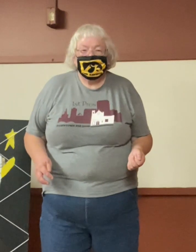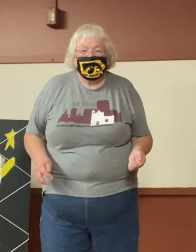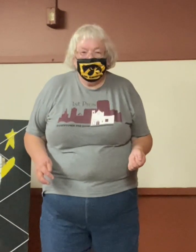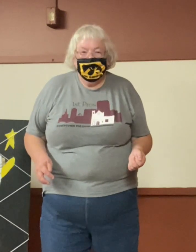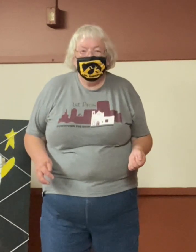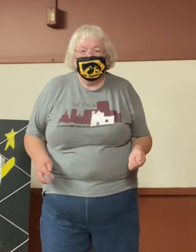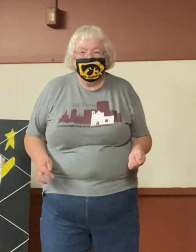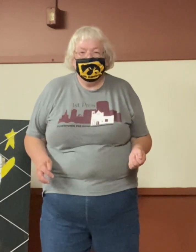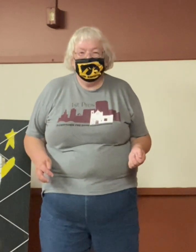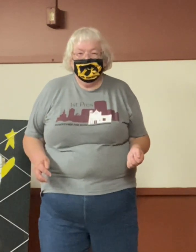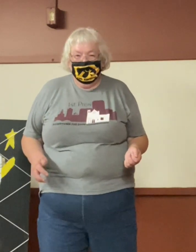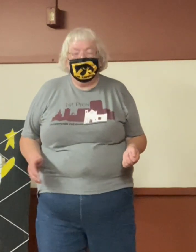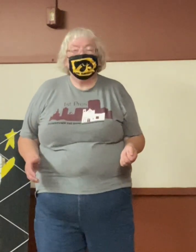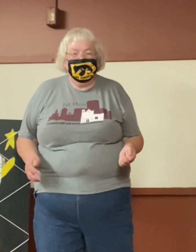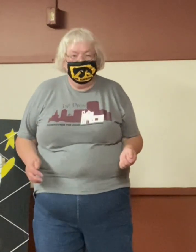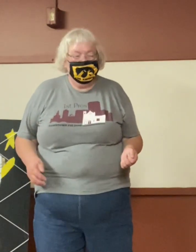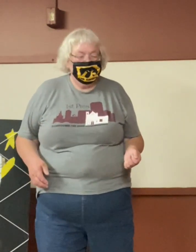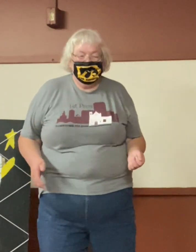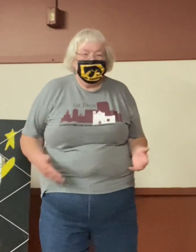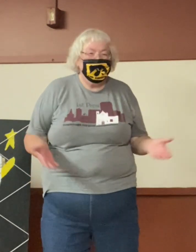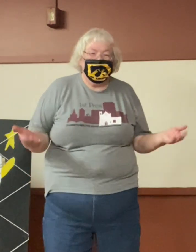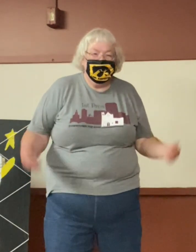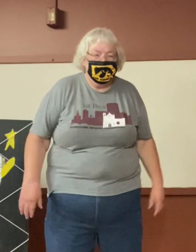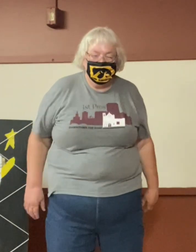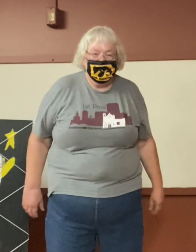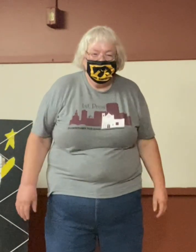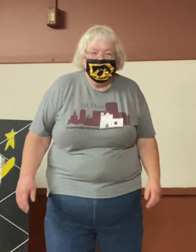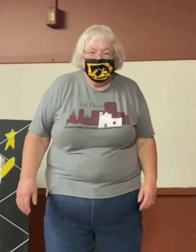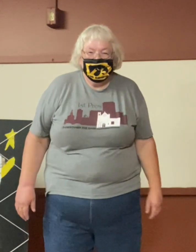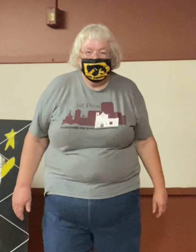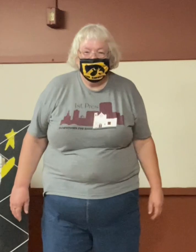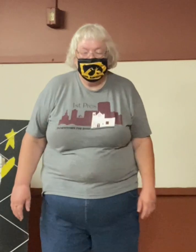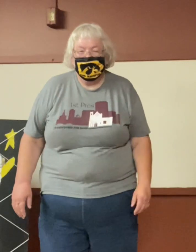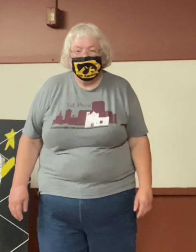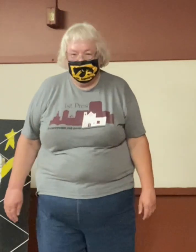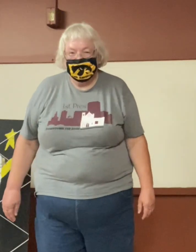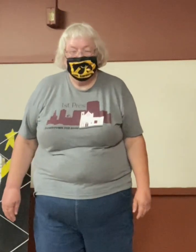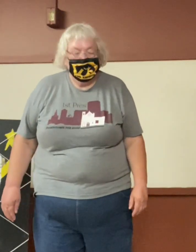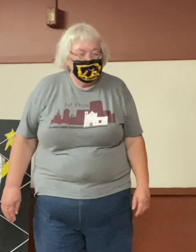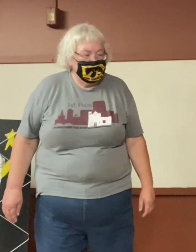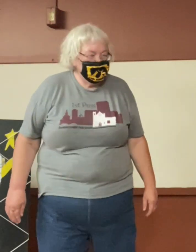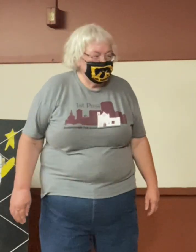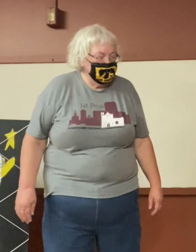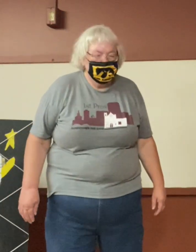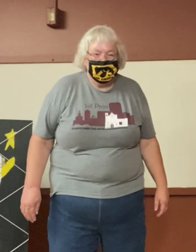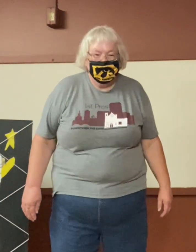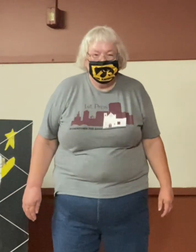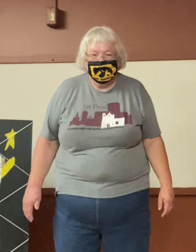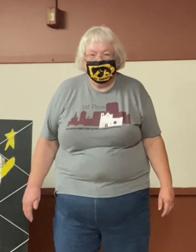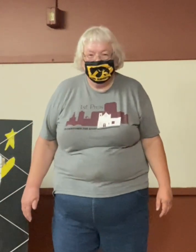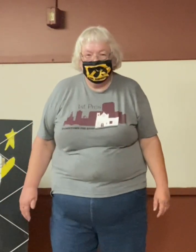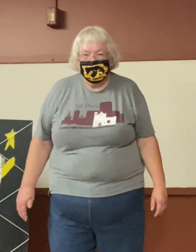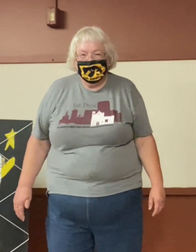home, at school, at work, at play. Yep. Just to be a sunbeam, to be a light for everybody around you. That's true.